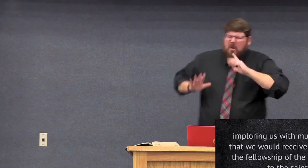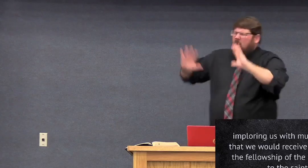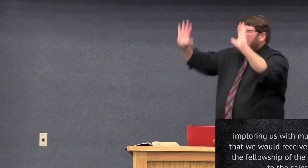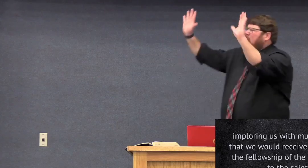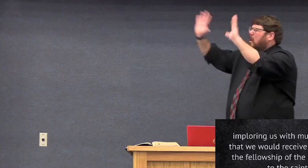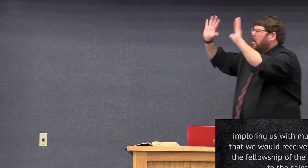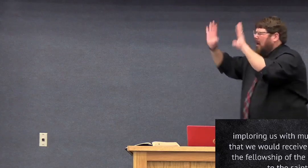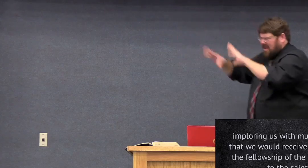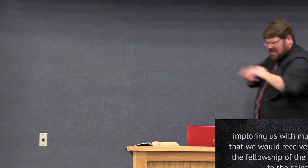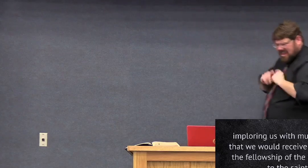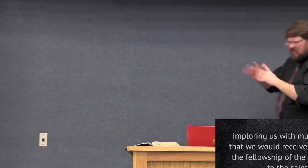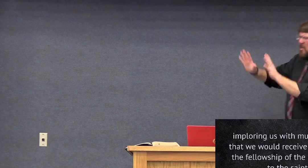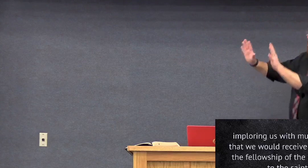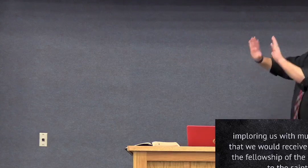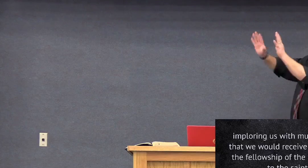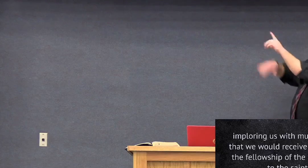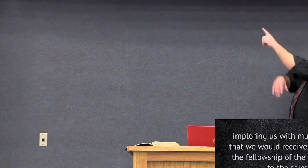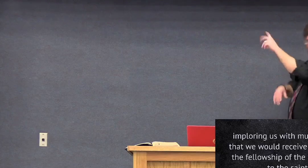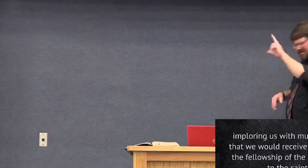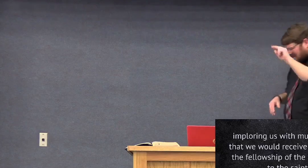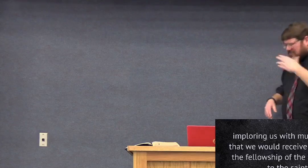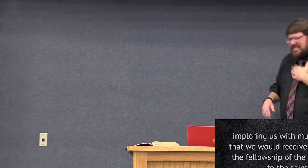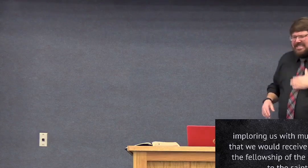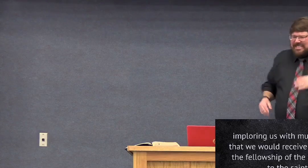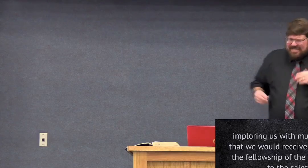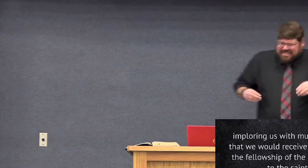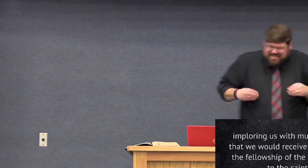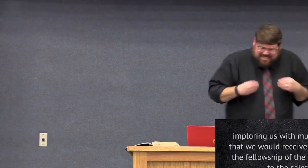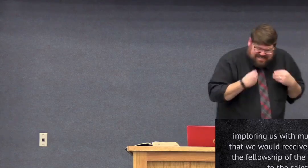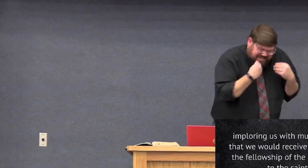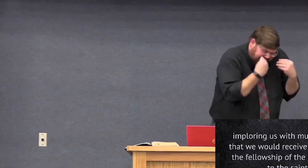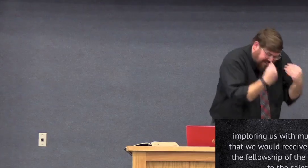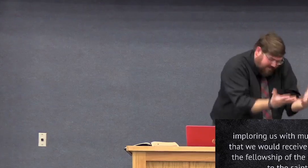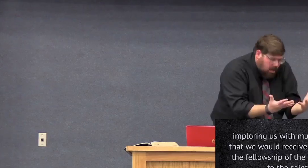They said, I beg you with much urgency, please